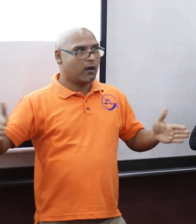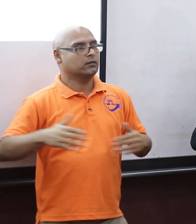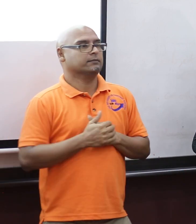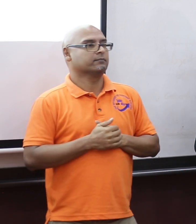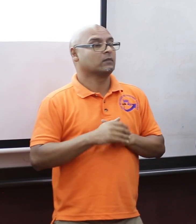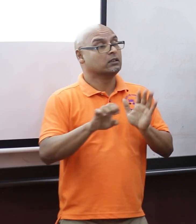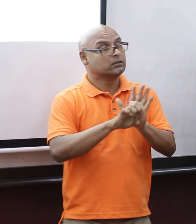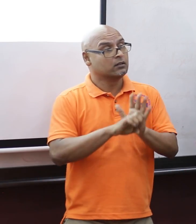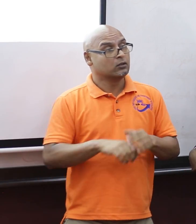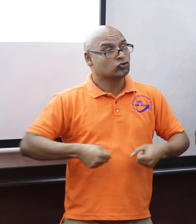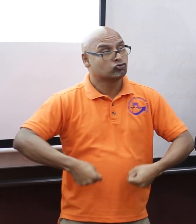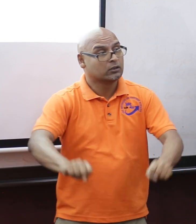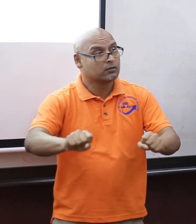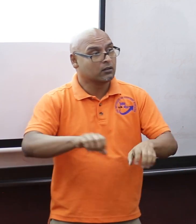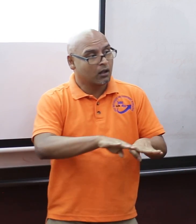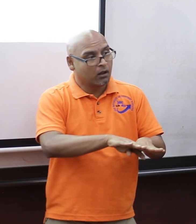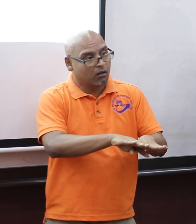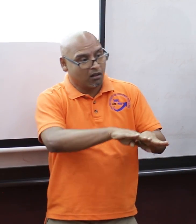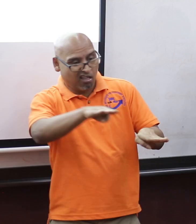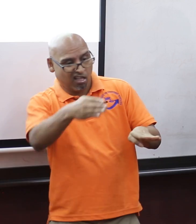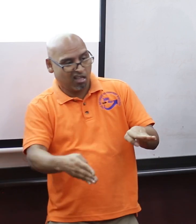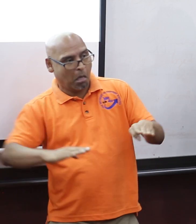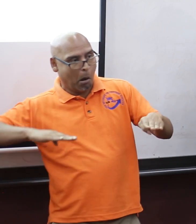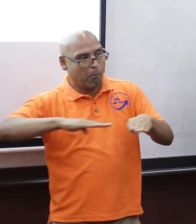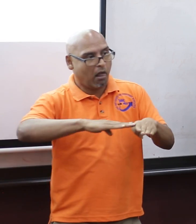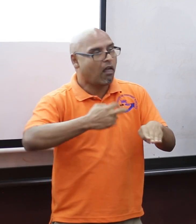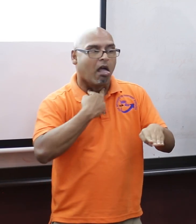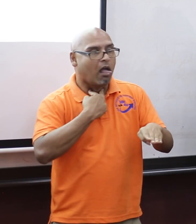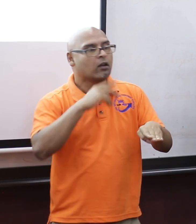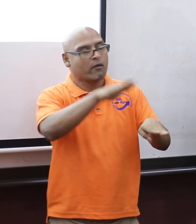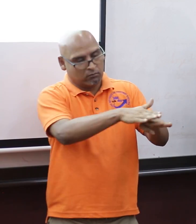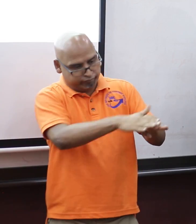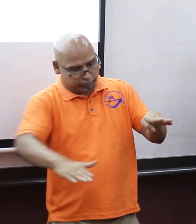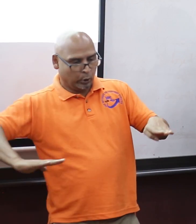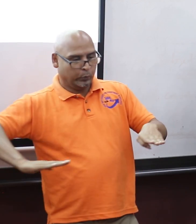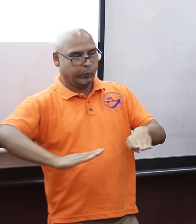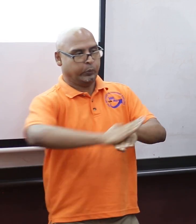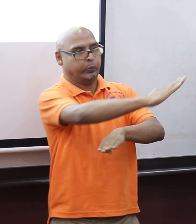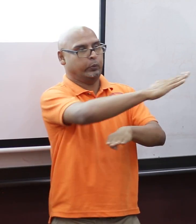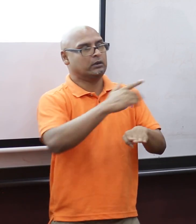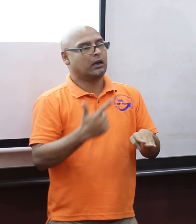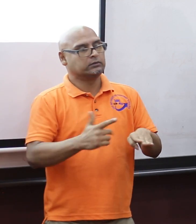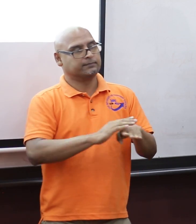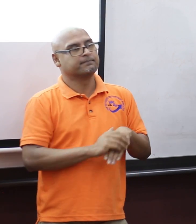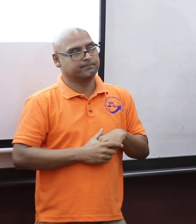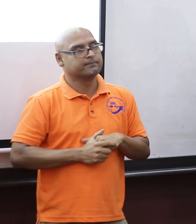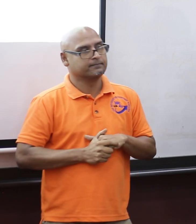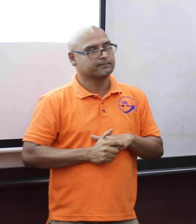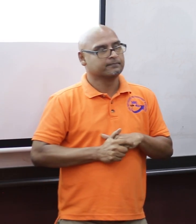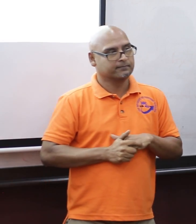a crutch or something, you cannot access it. So it is done in such a way that makes it easier